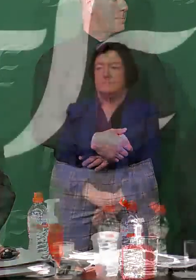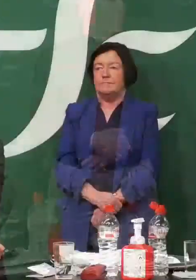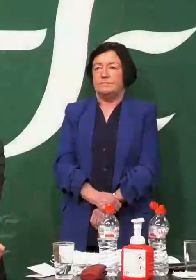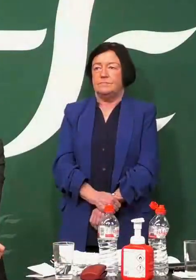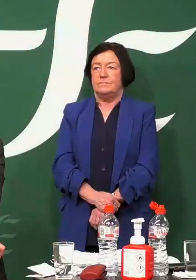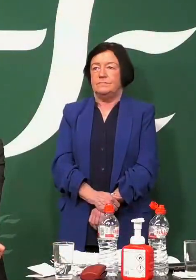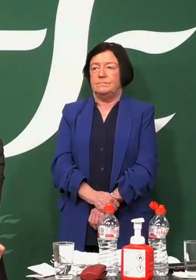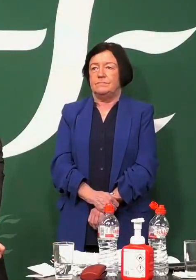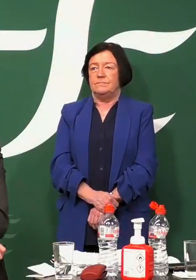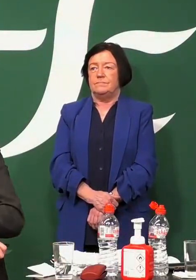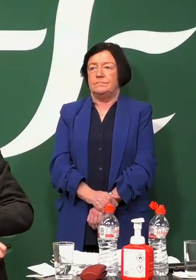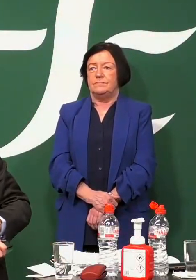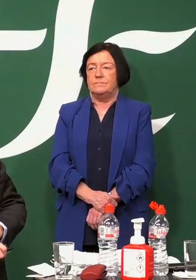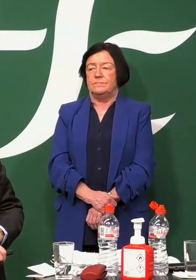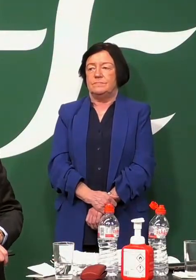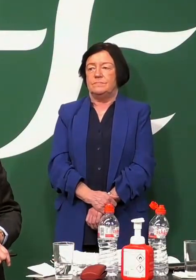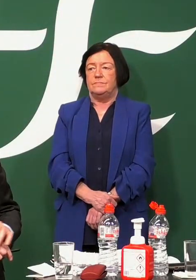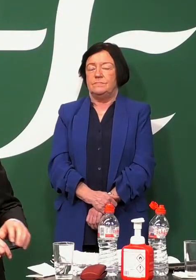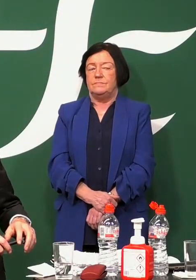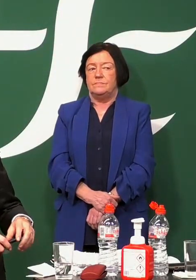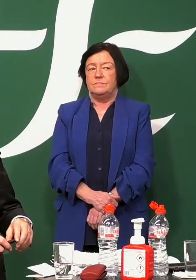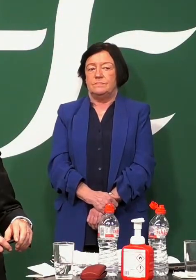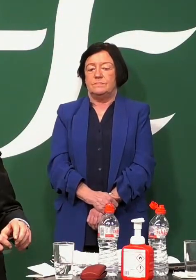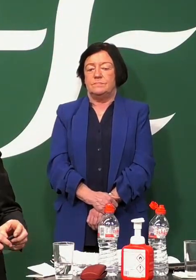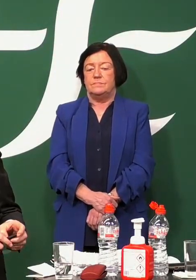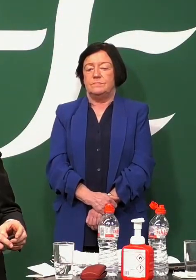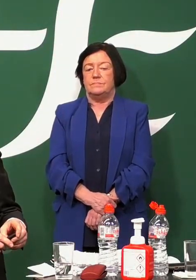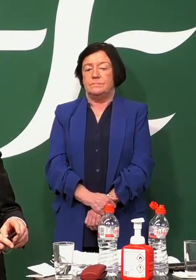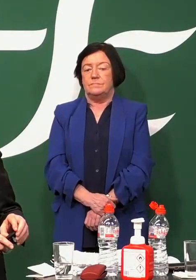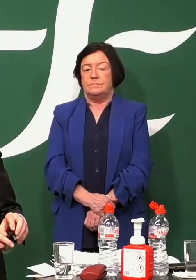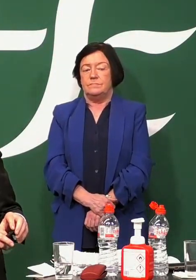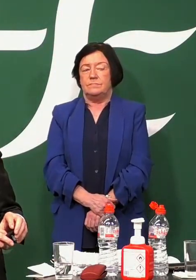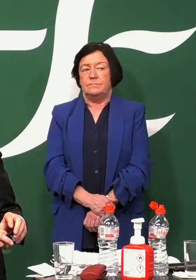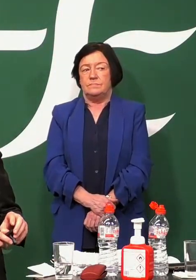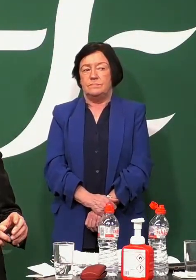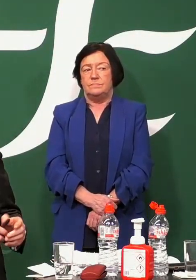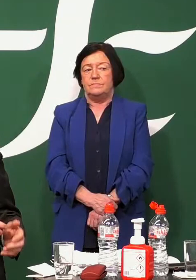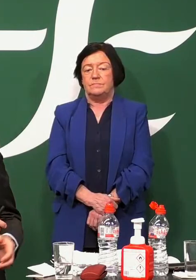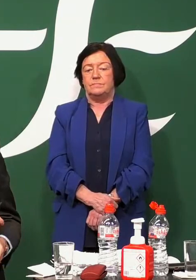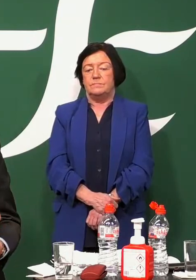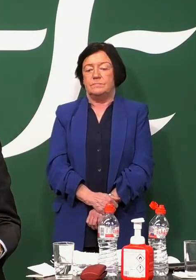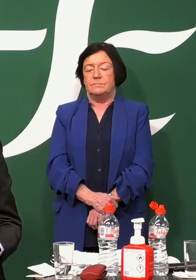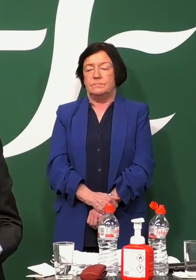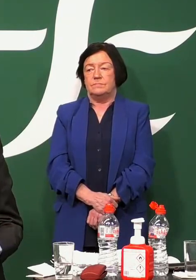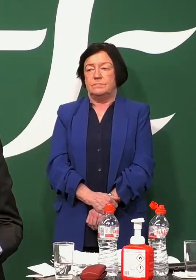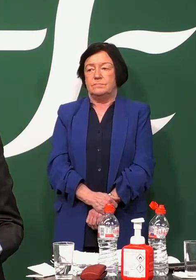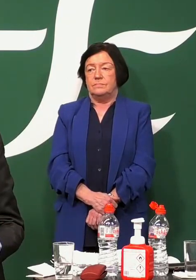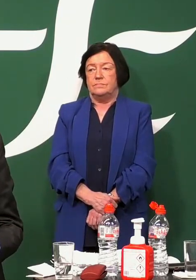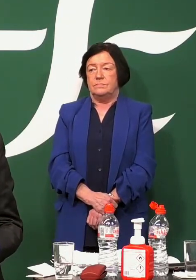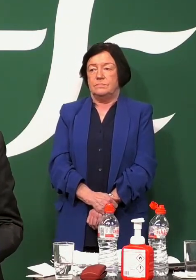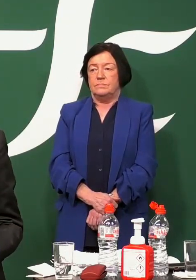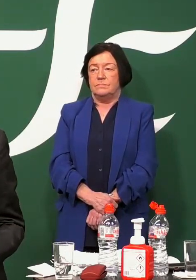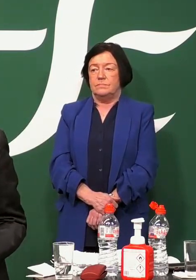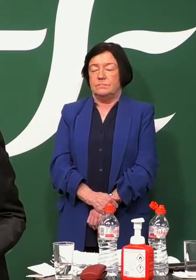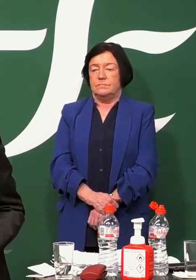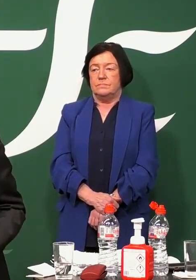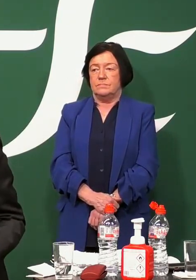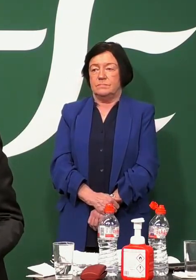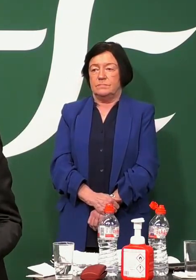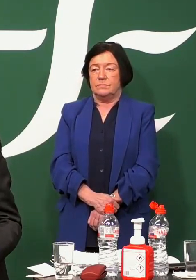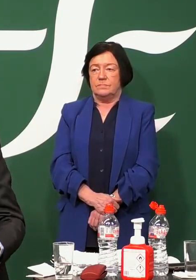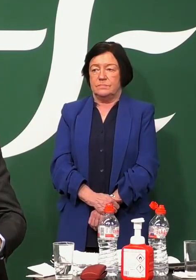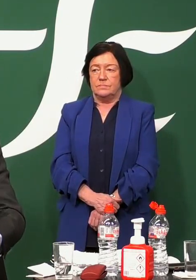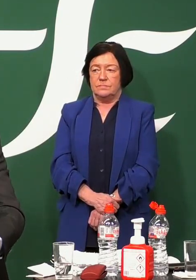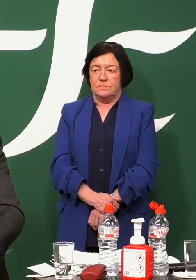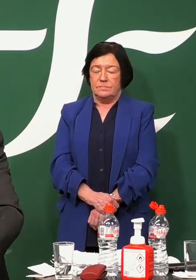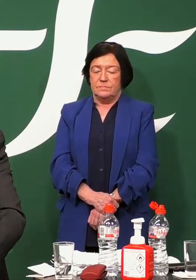to outline what the impact of Omicron on the health system is at this point in time? Well, if you láthar tá neart